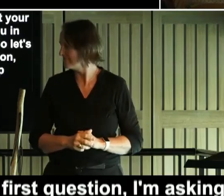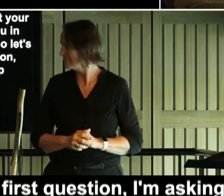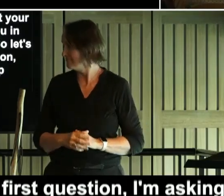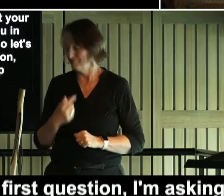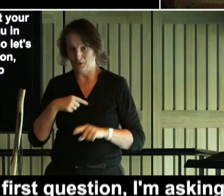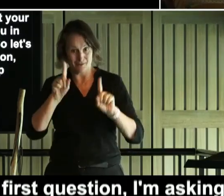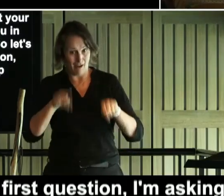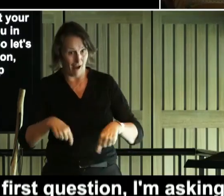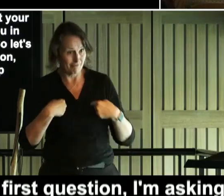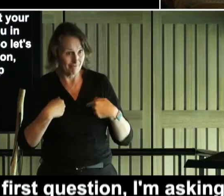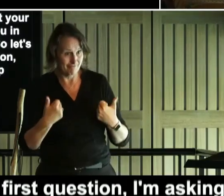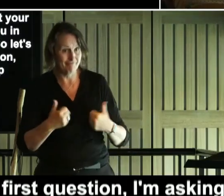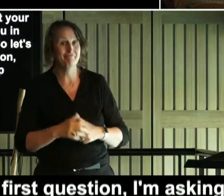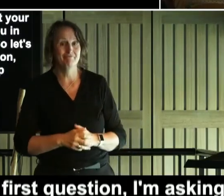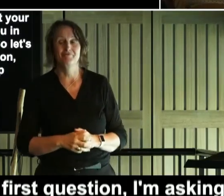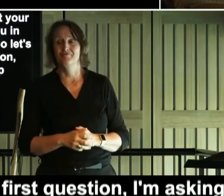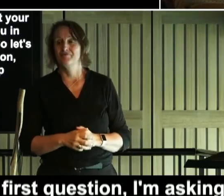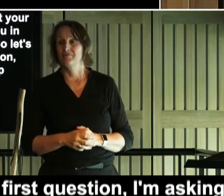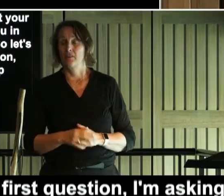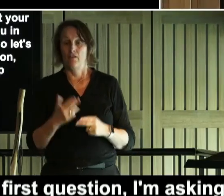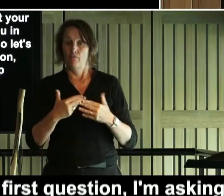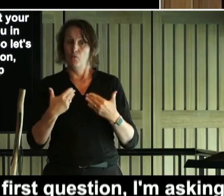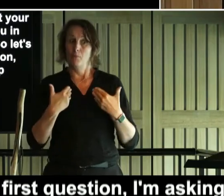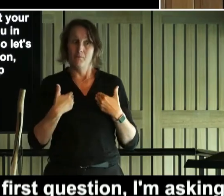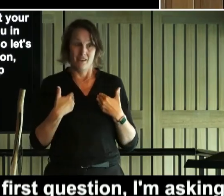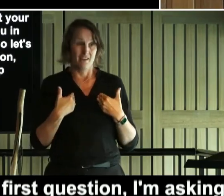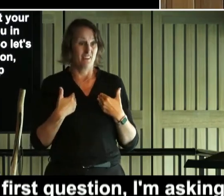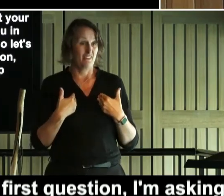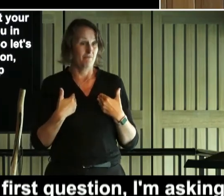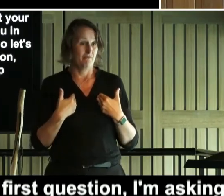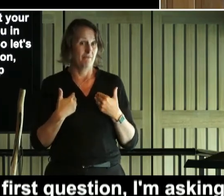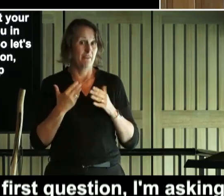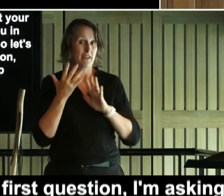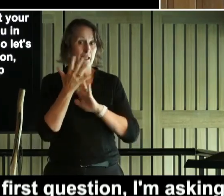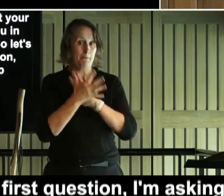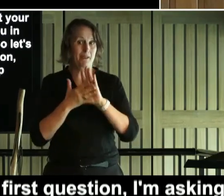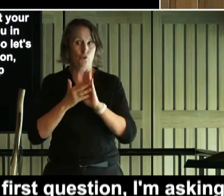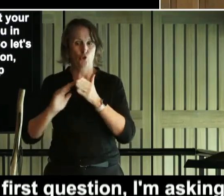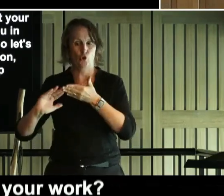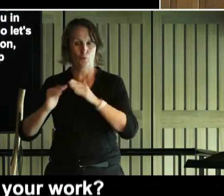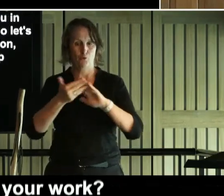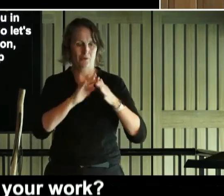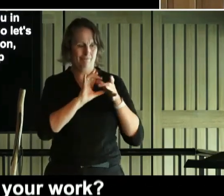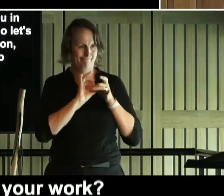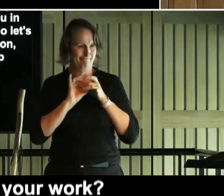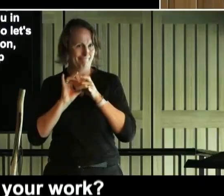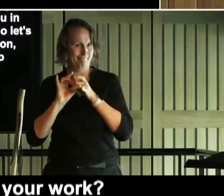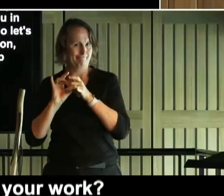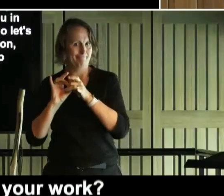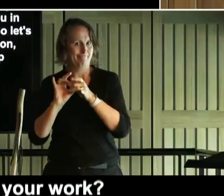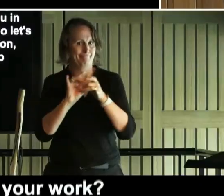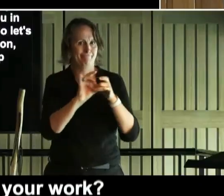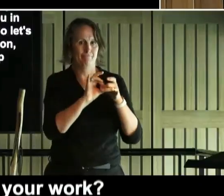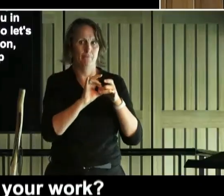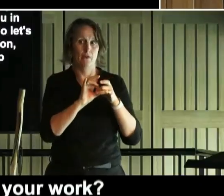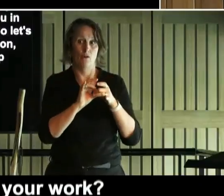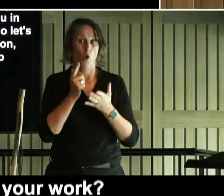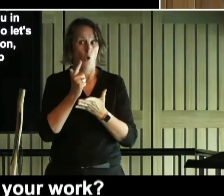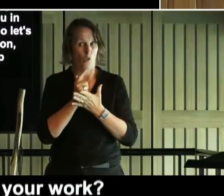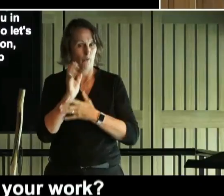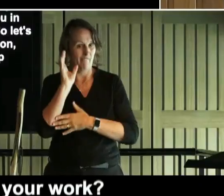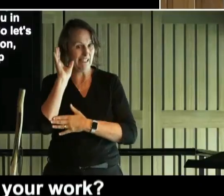Sure. All right. I guess for me, it means building community, a lot of